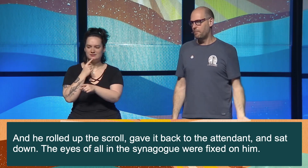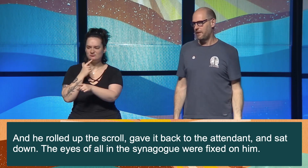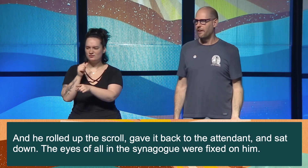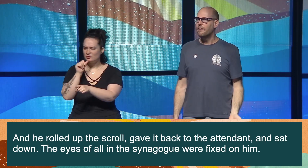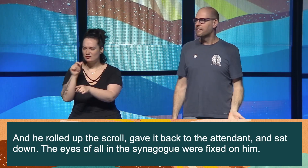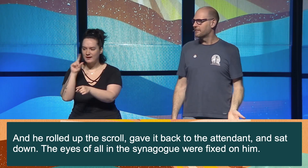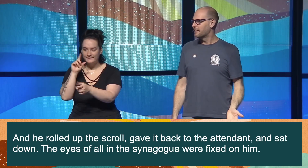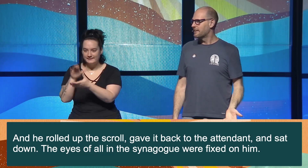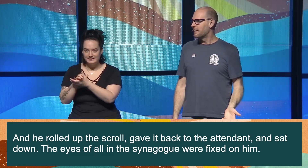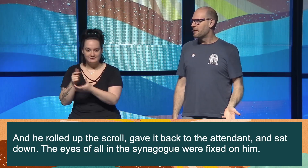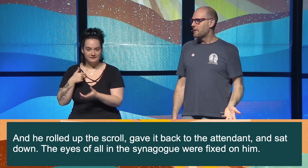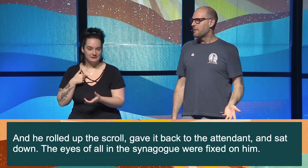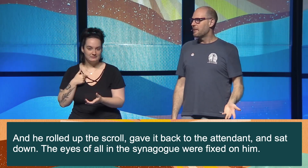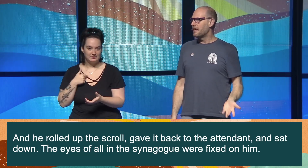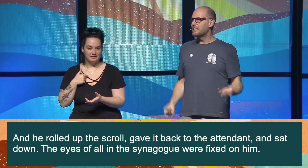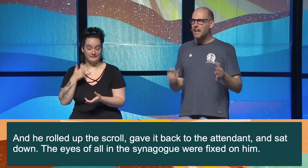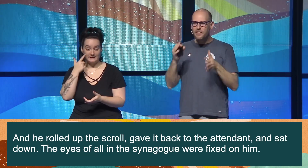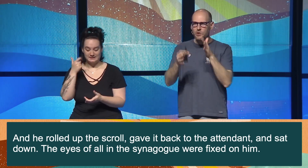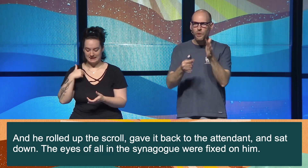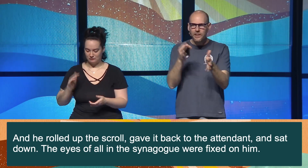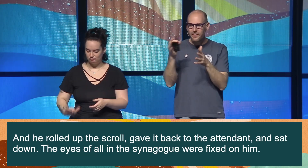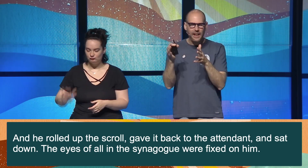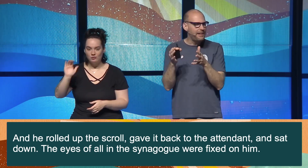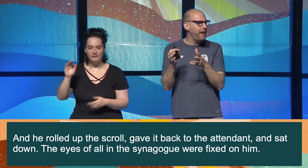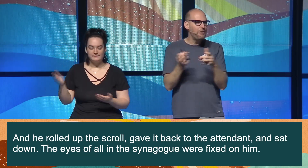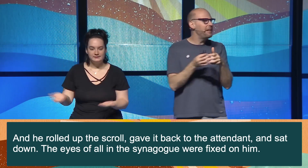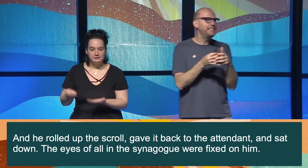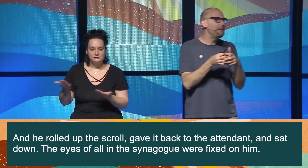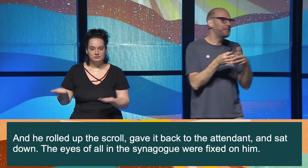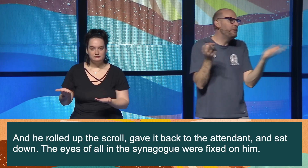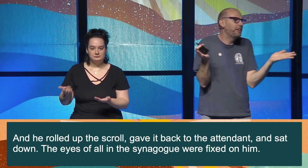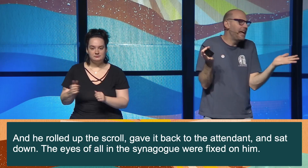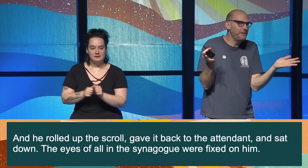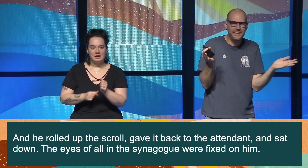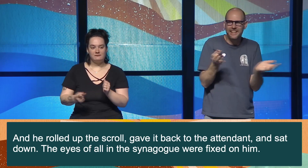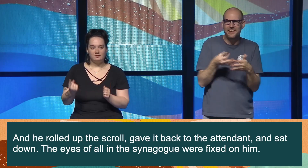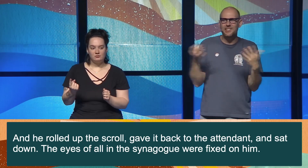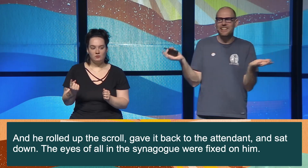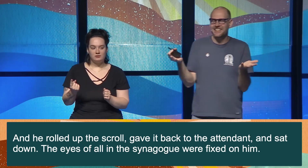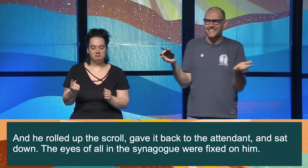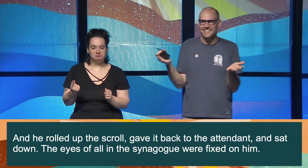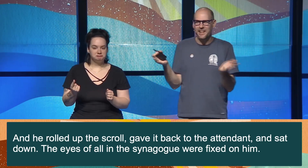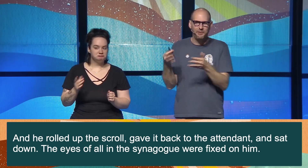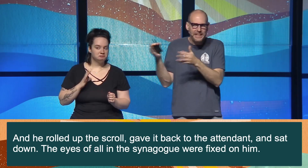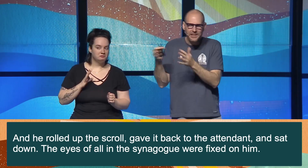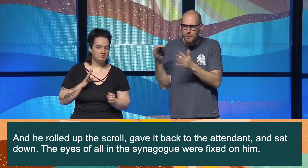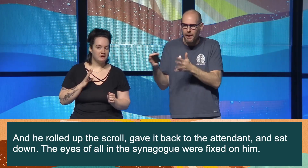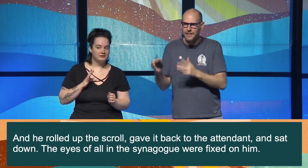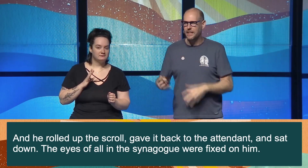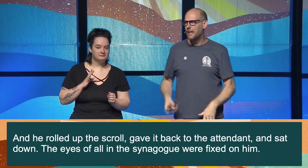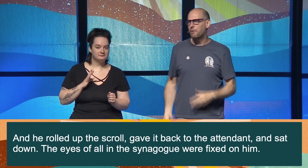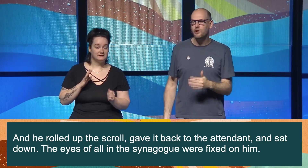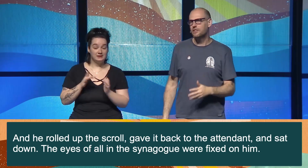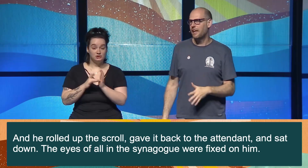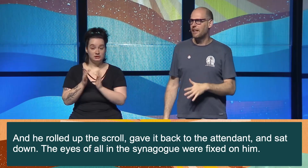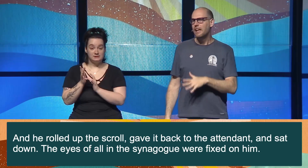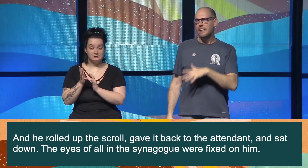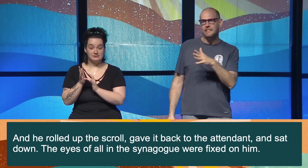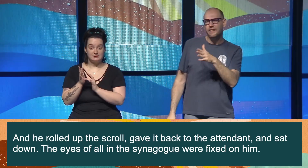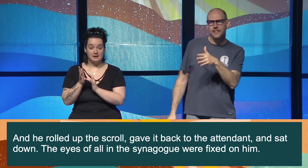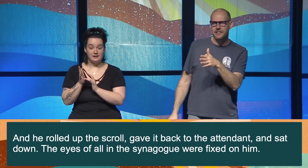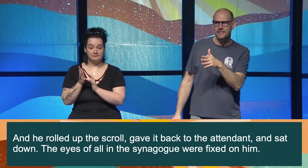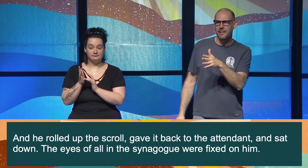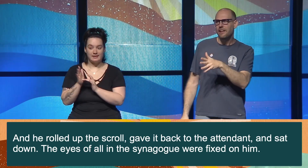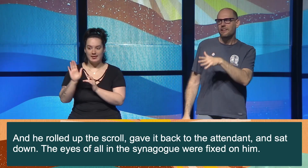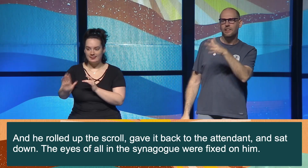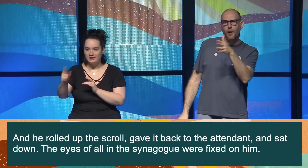he grew up there. And it's kind of this weird, everybody seems to be okay with it. And then Jesus is reading their minds. Yeah, but you're saying,